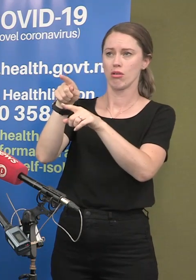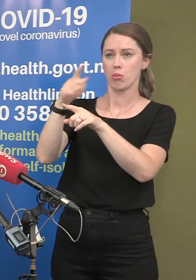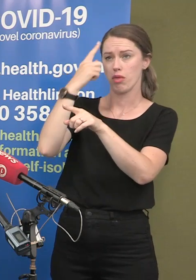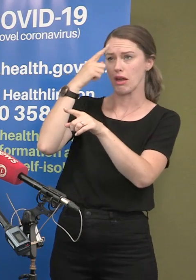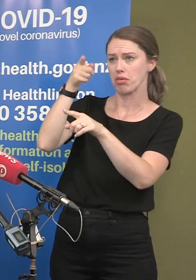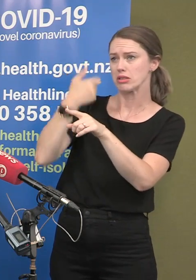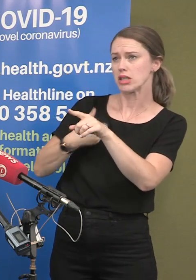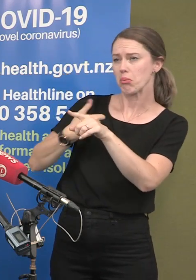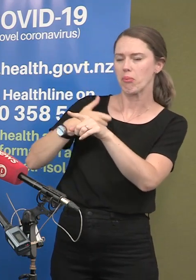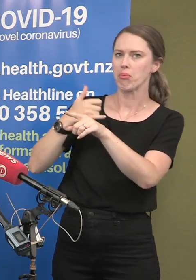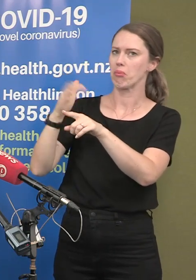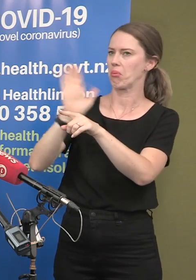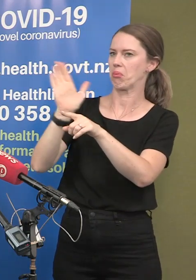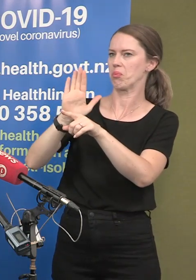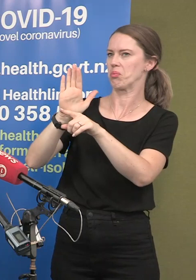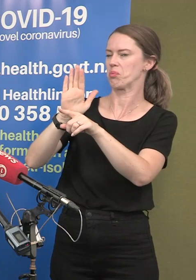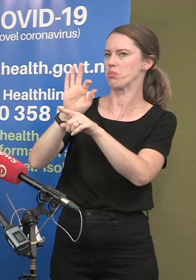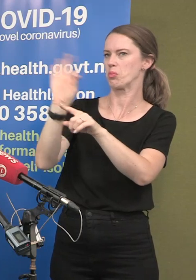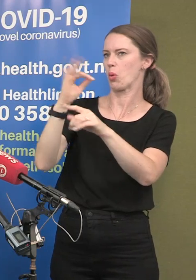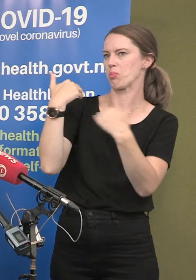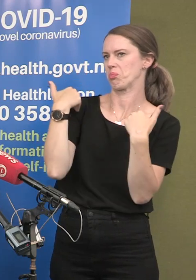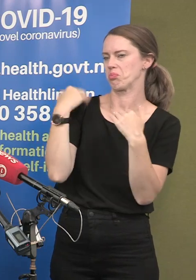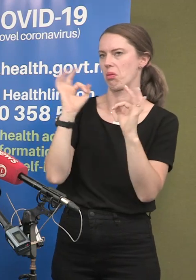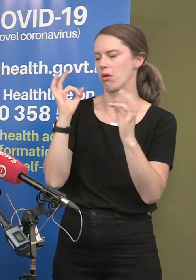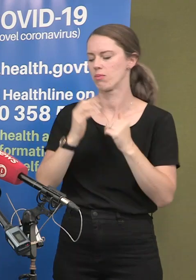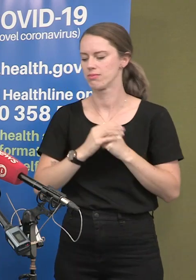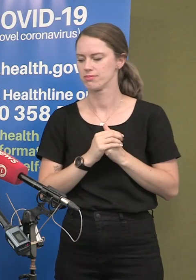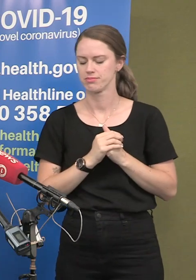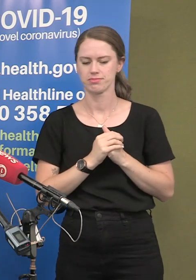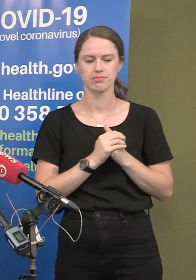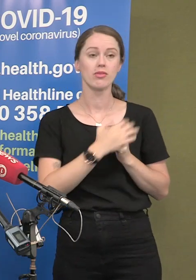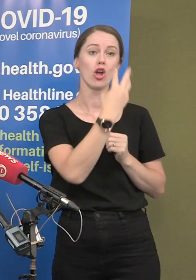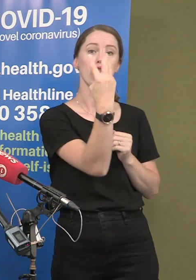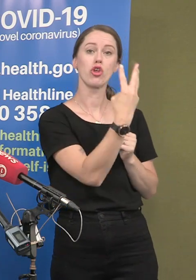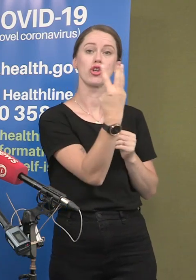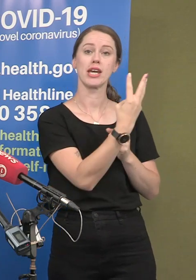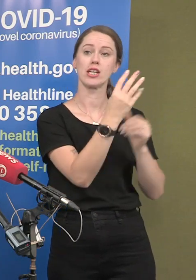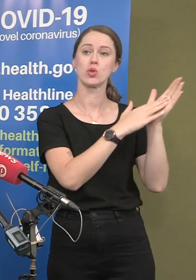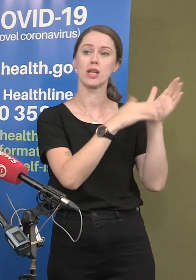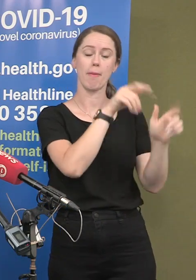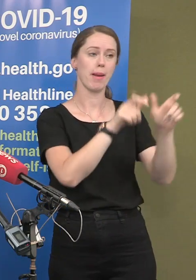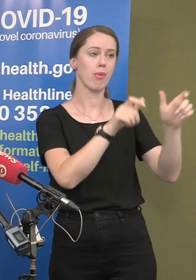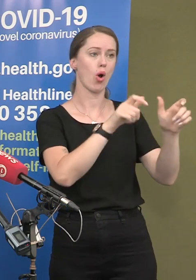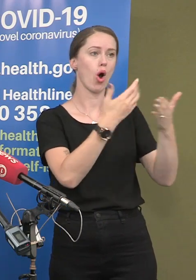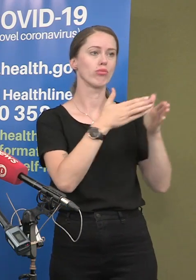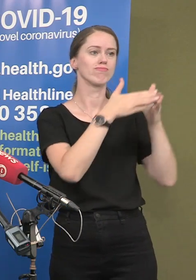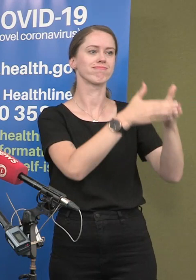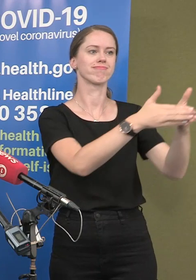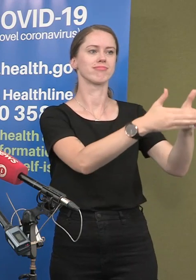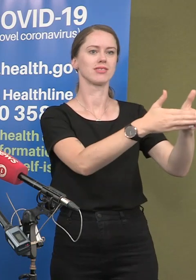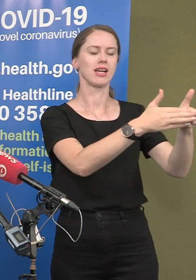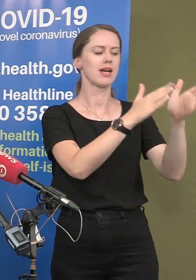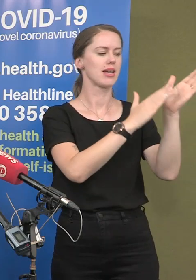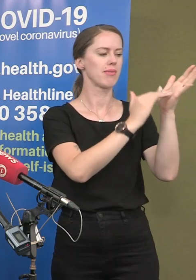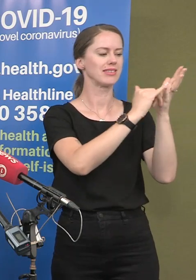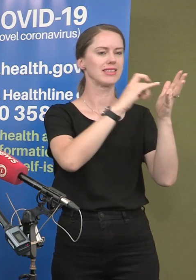health concerns around any of those people. 13 New Zealanders are on board the quarantined